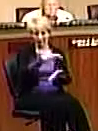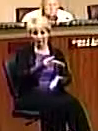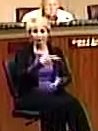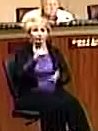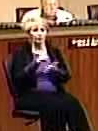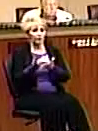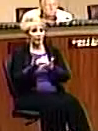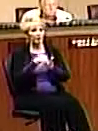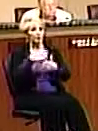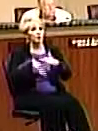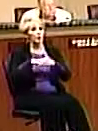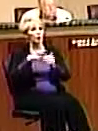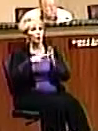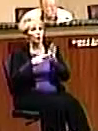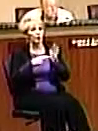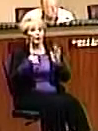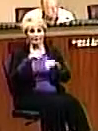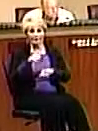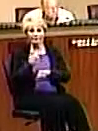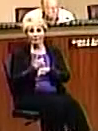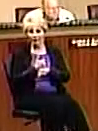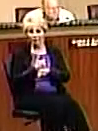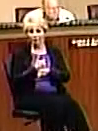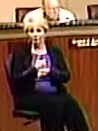Those are the ground rules that I set, and